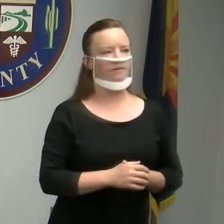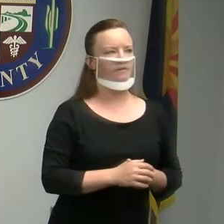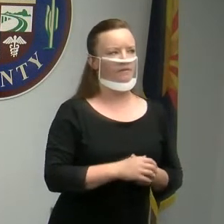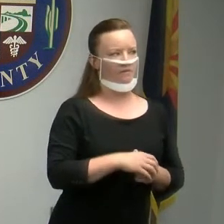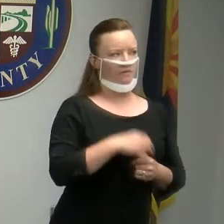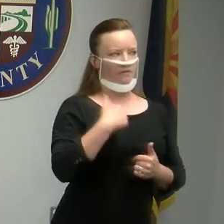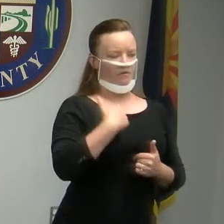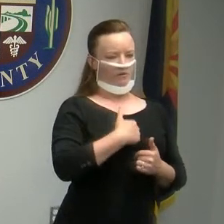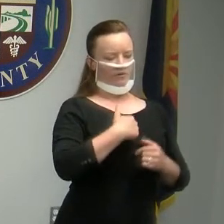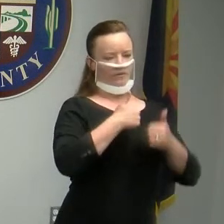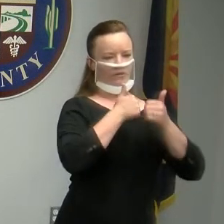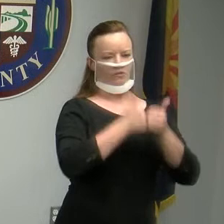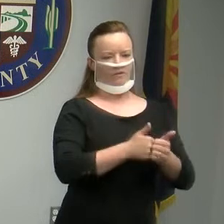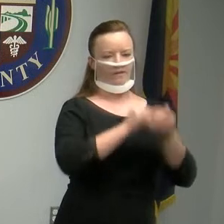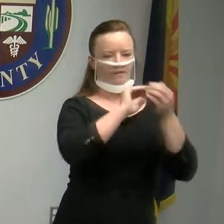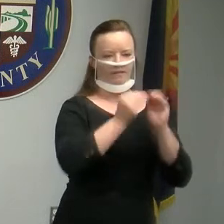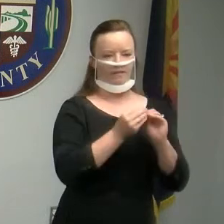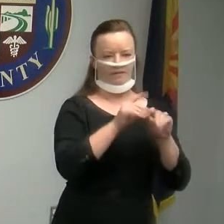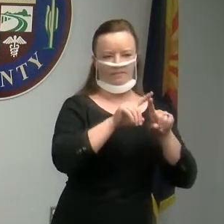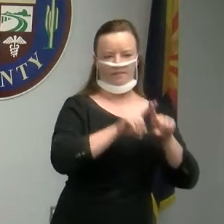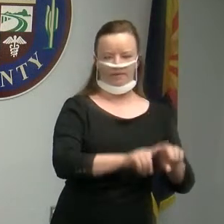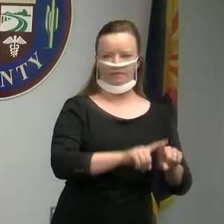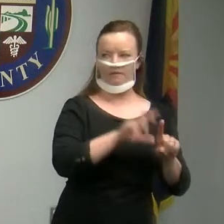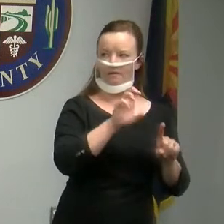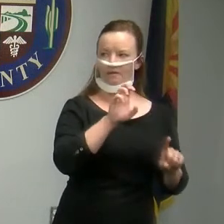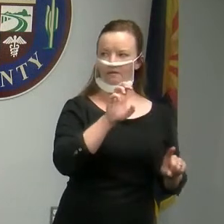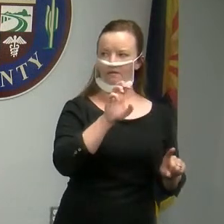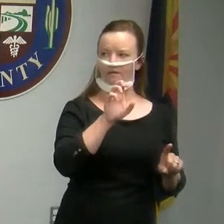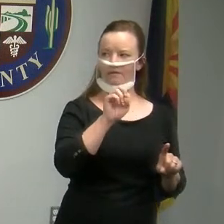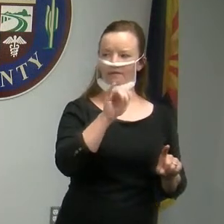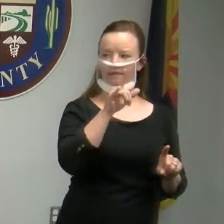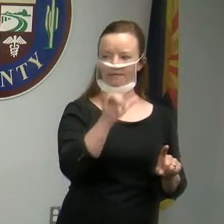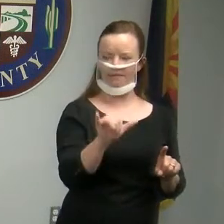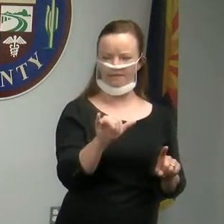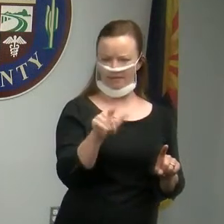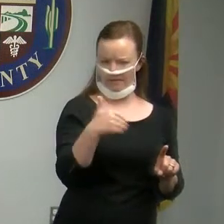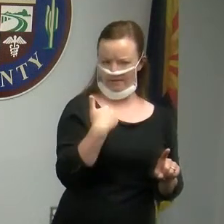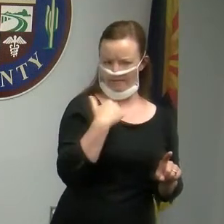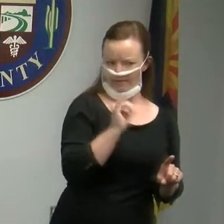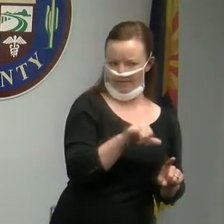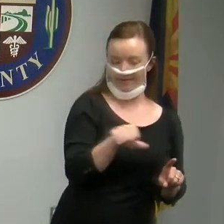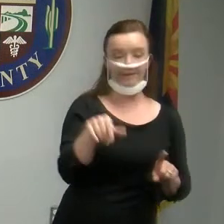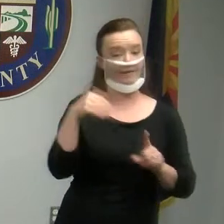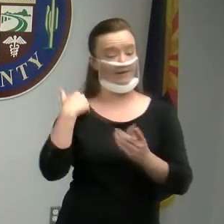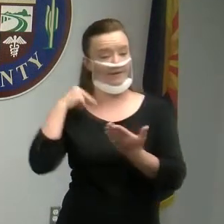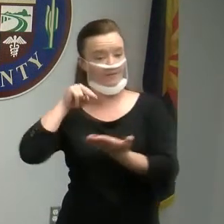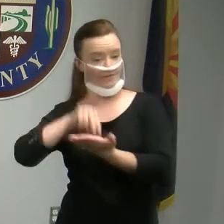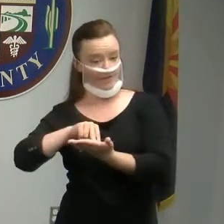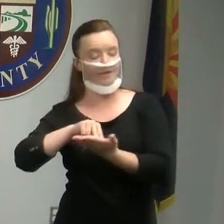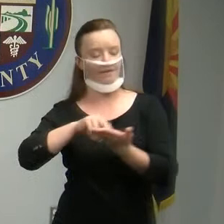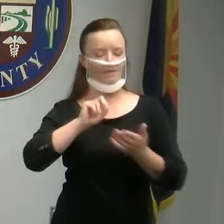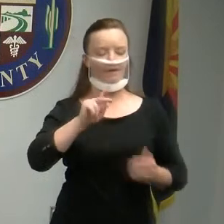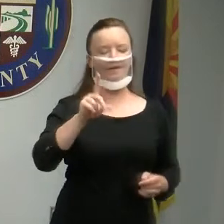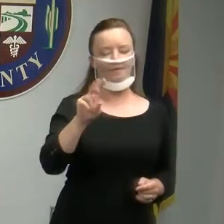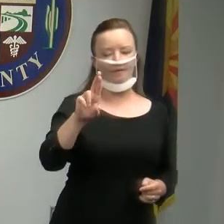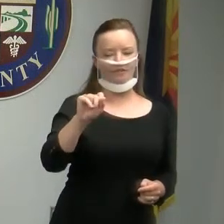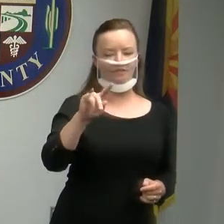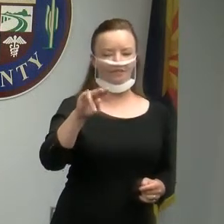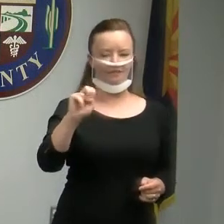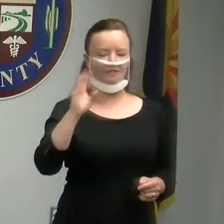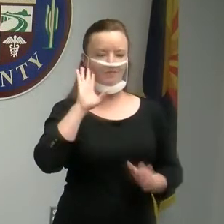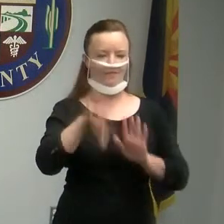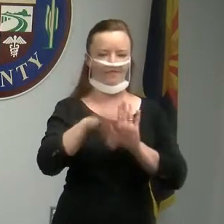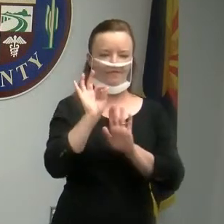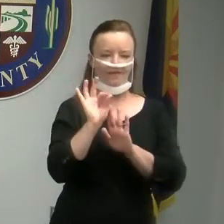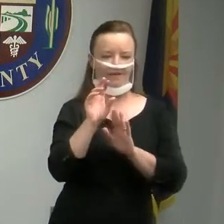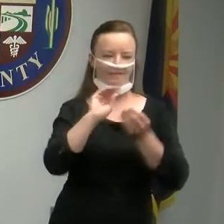we divide up that data, do you have that? It's in this? Okay. So Dr. Sunshine will look up that